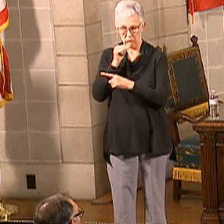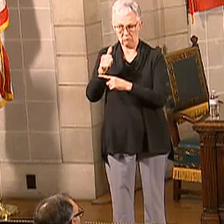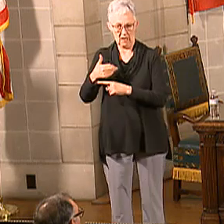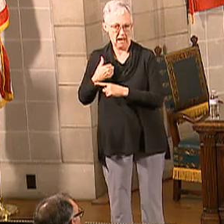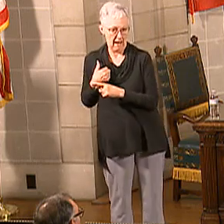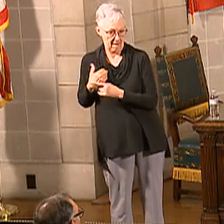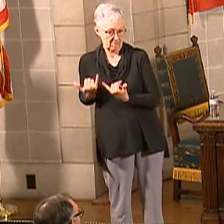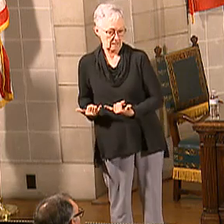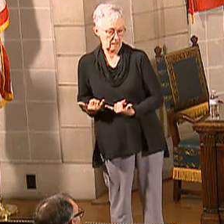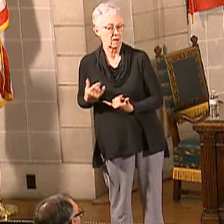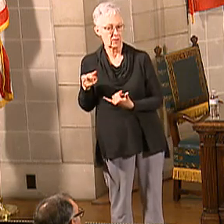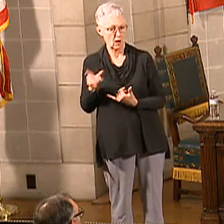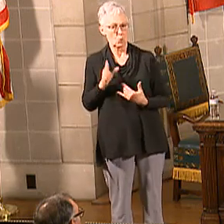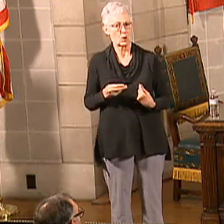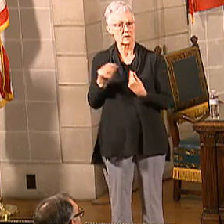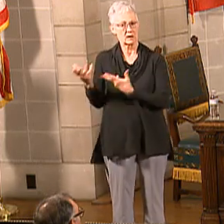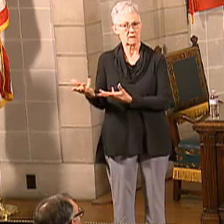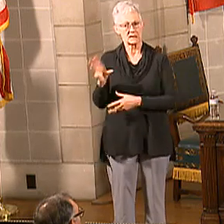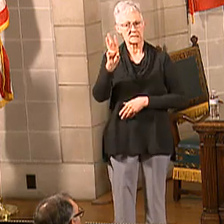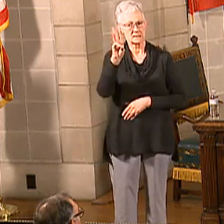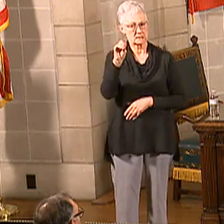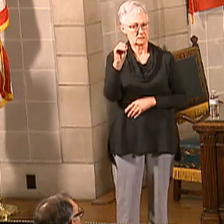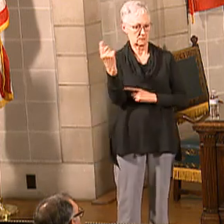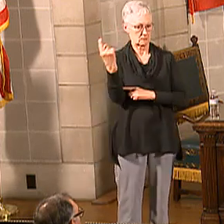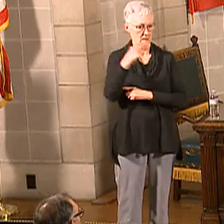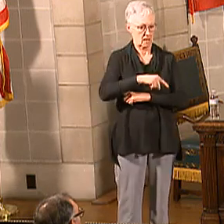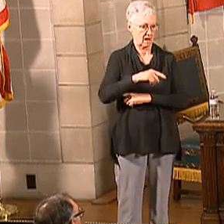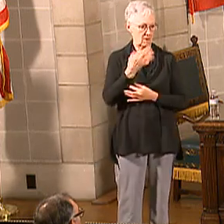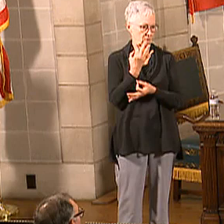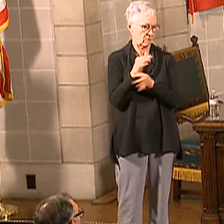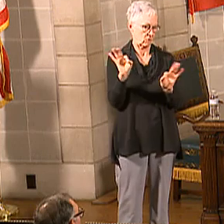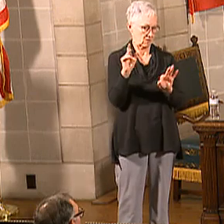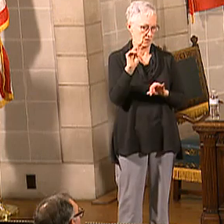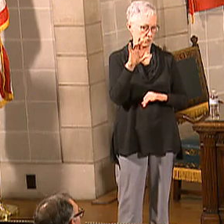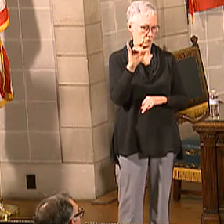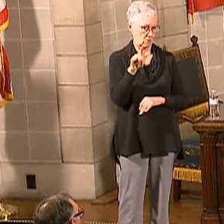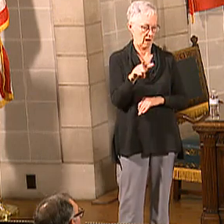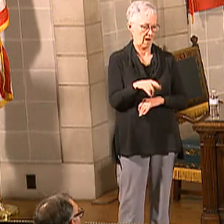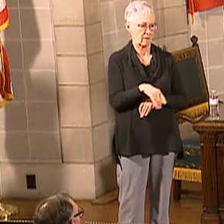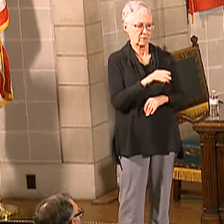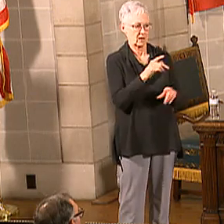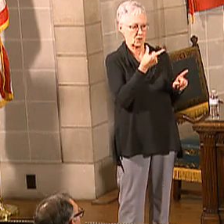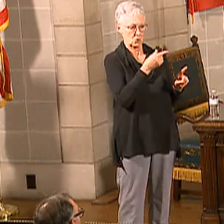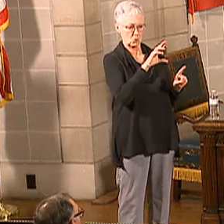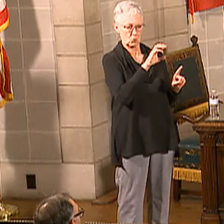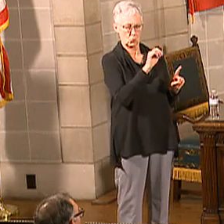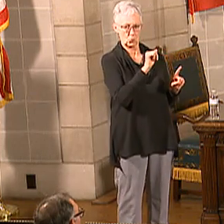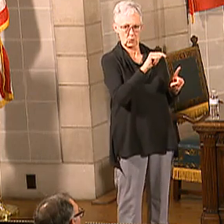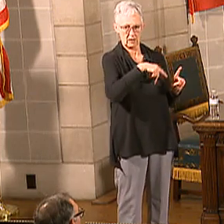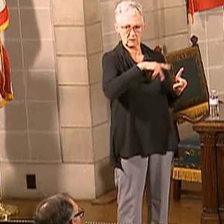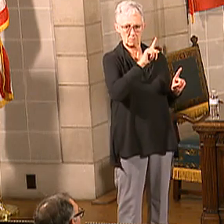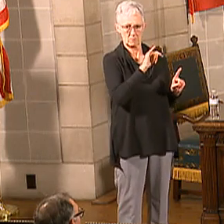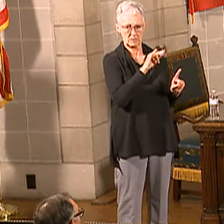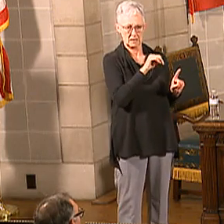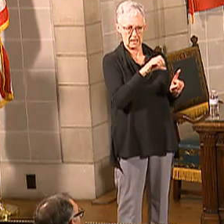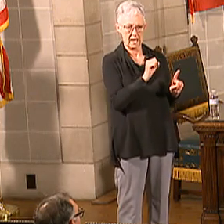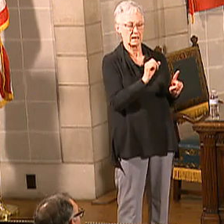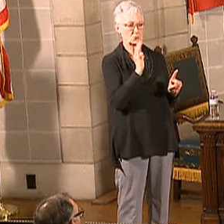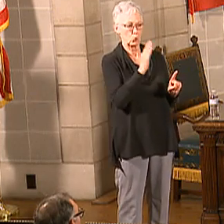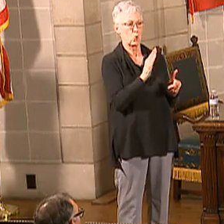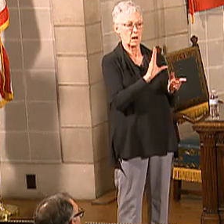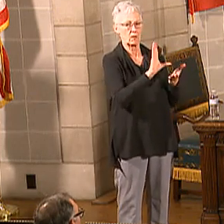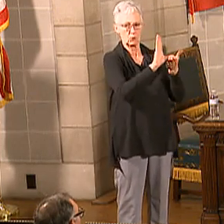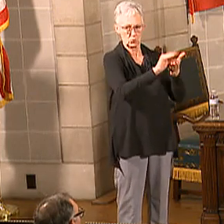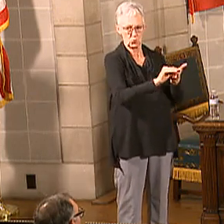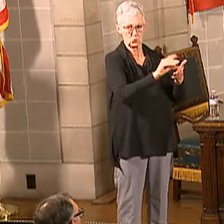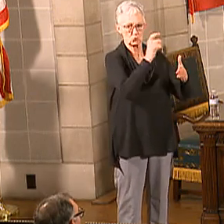trial. Great Plains is waiving the fees for installation. We have Verizon, and they give us, 15 gigabytes, right? 15